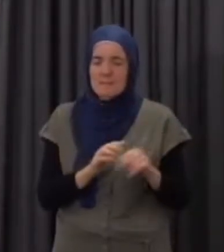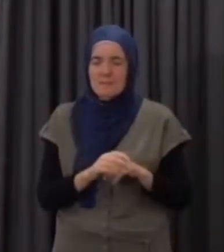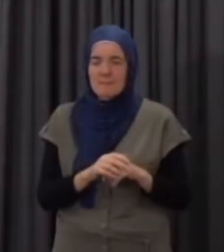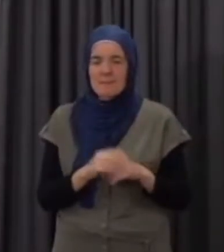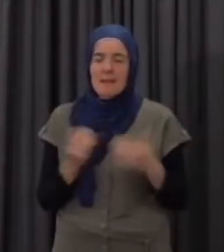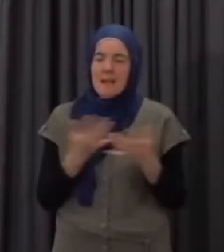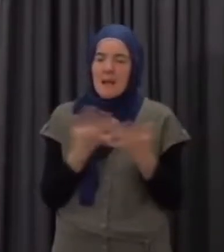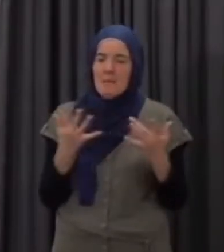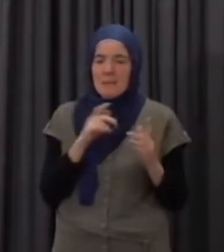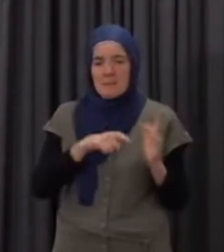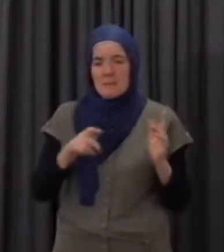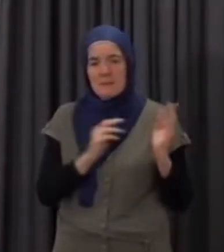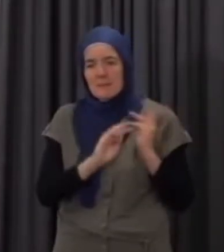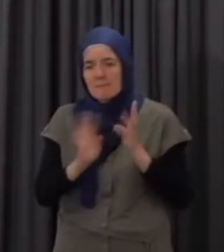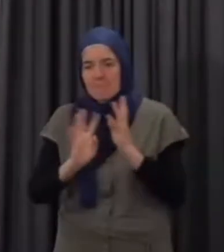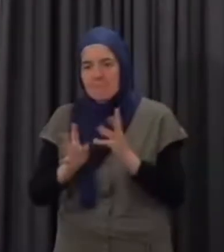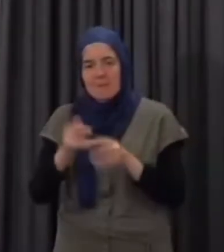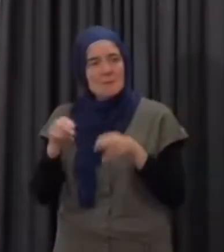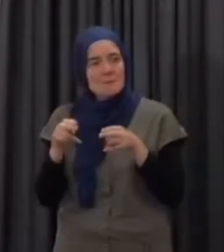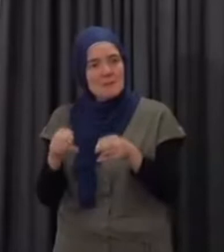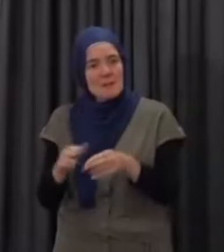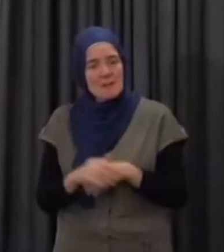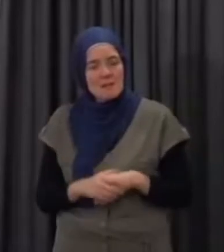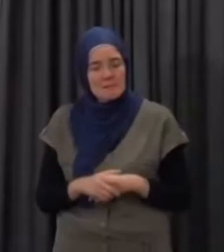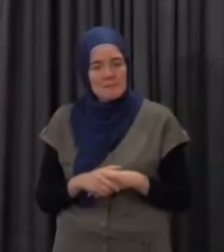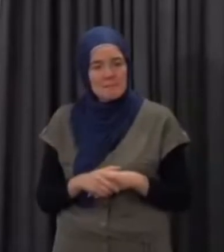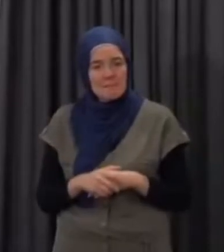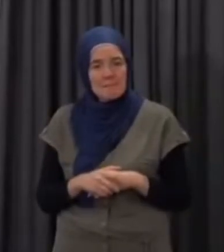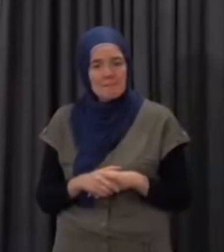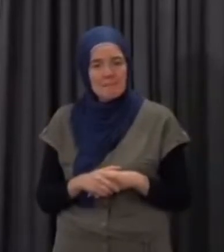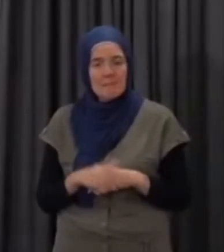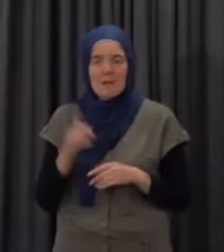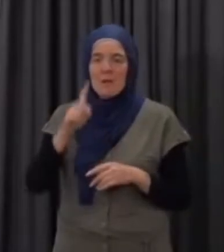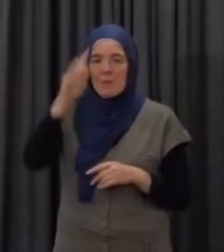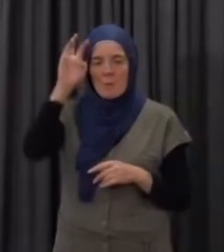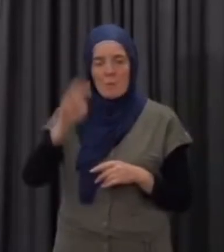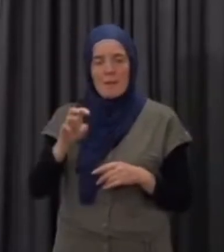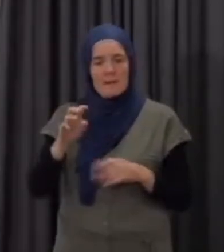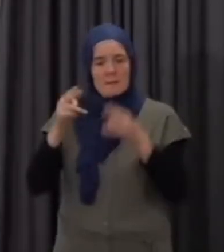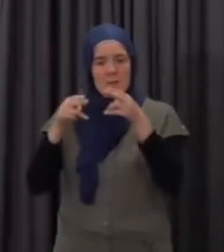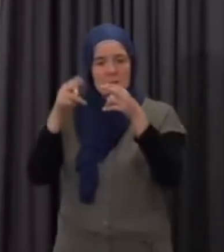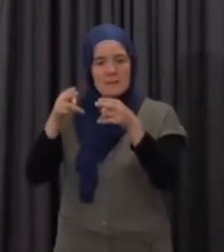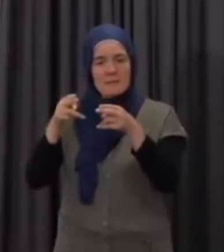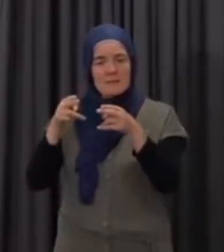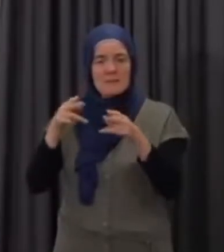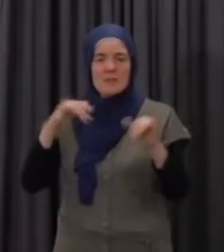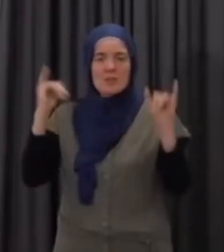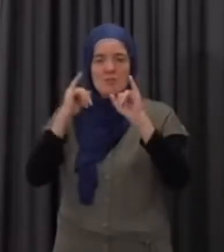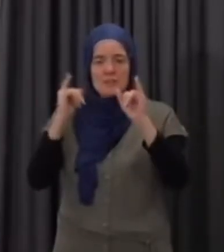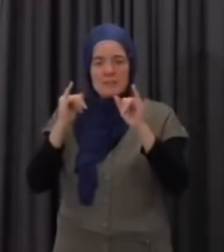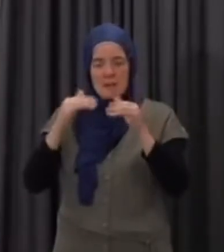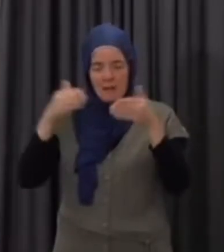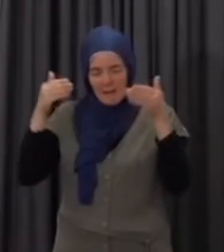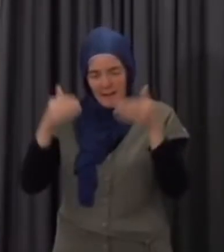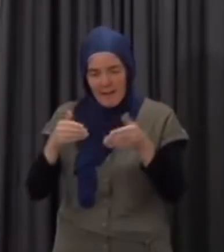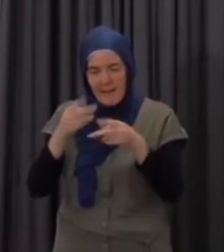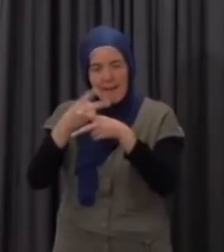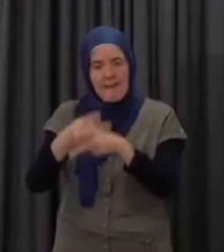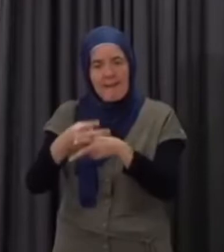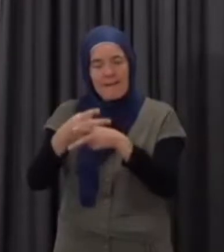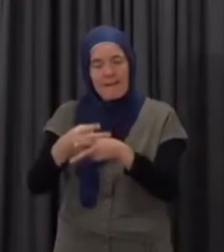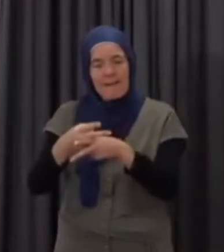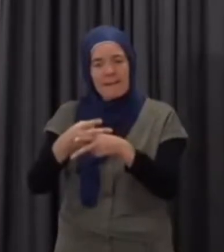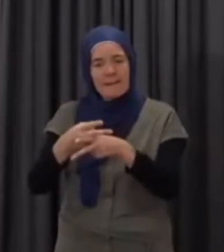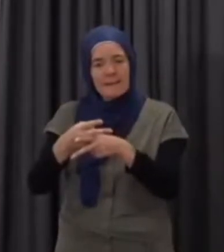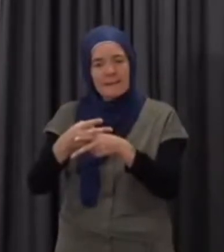our operational data this week, I think our North Wales hospitals in critical care, for example, were still reporting that their numbers of patients